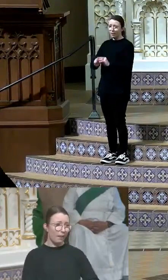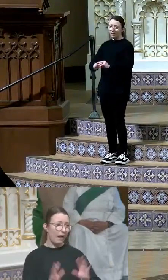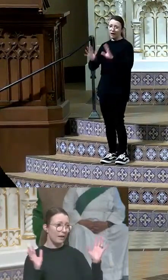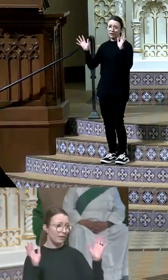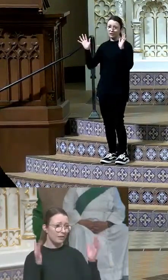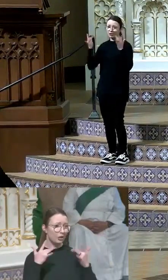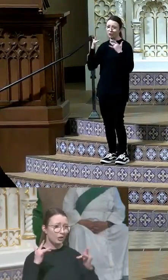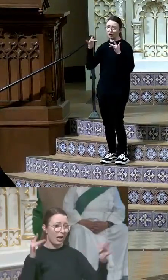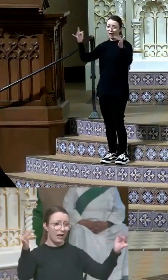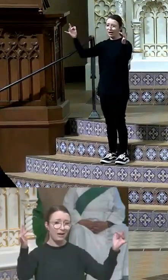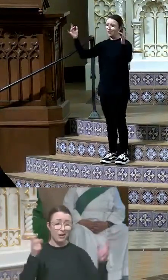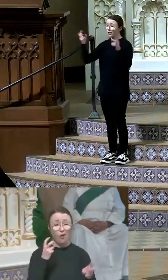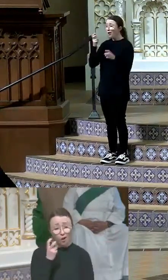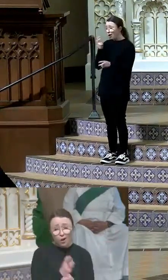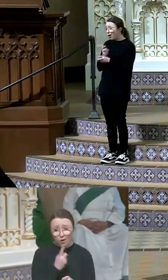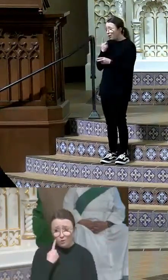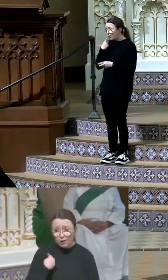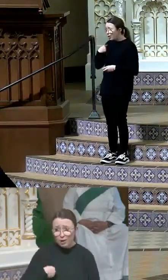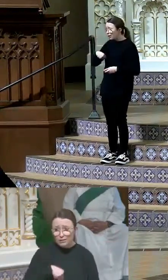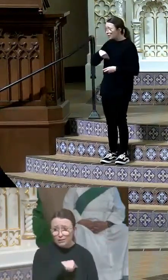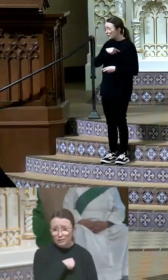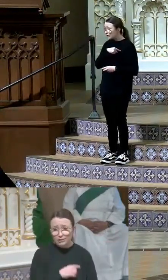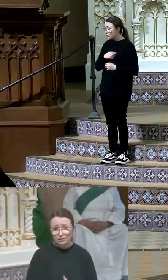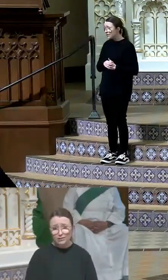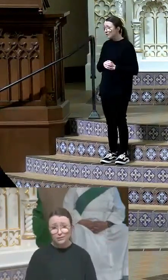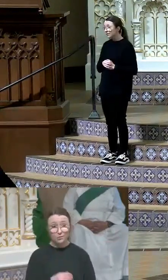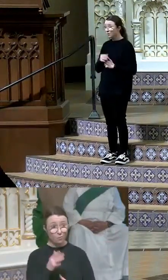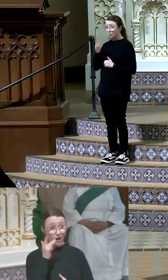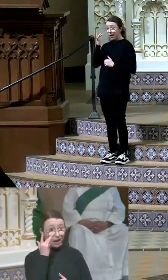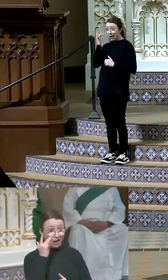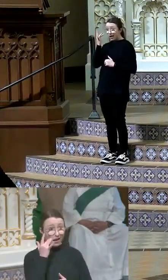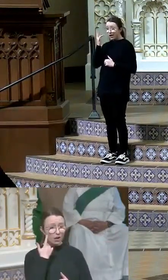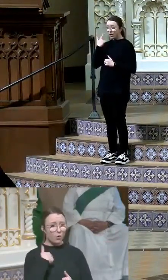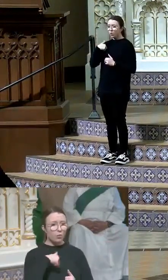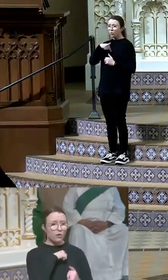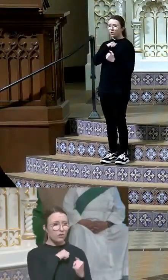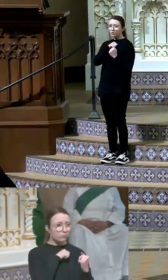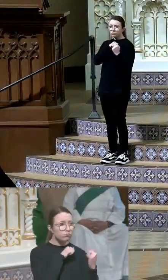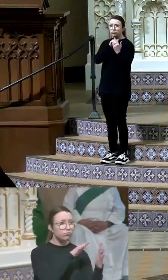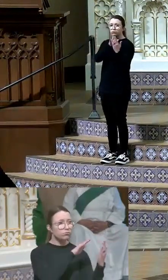have so many things that we have to face, challenges,